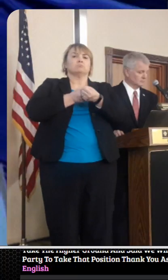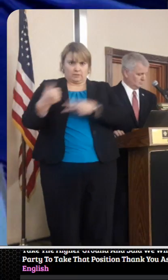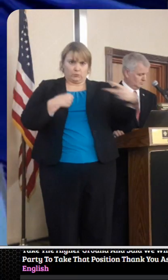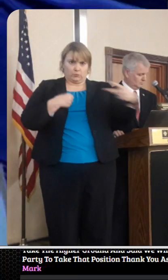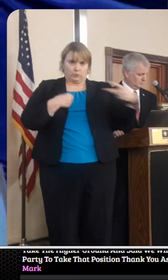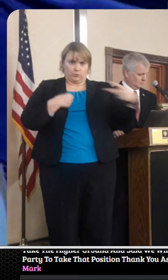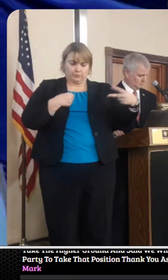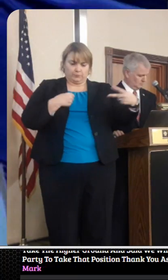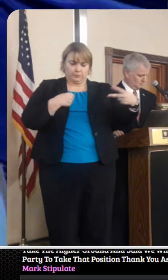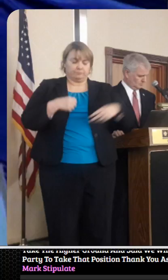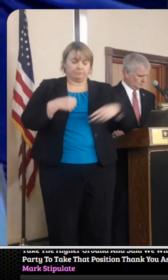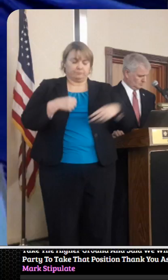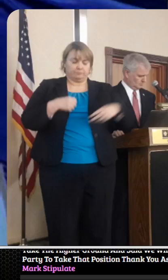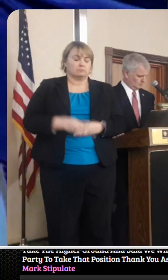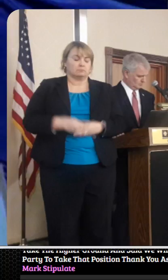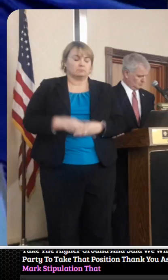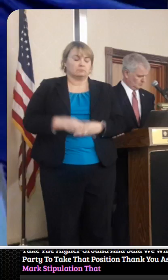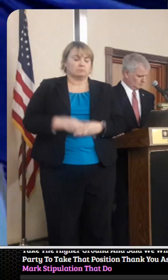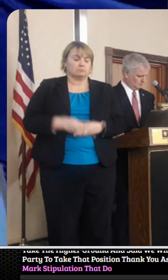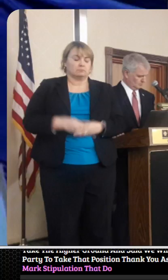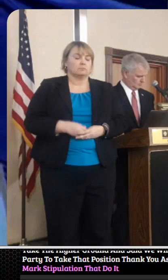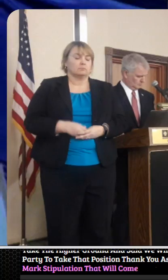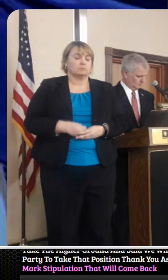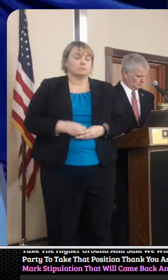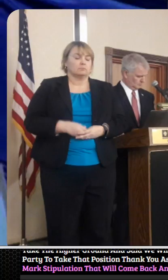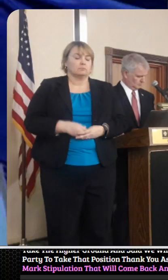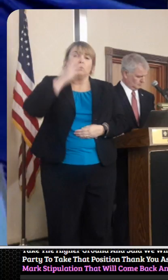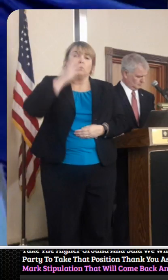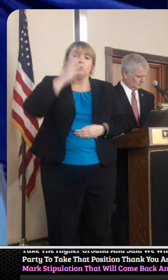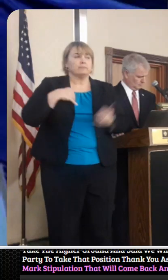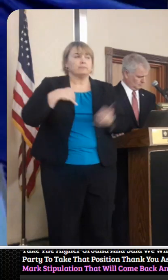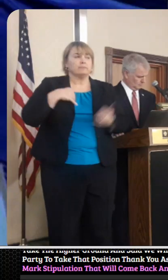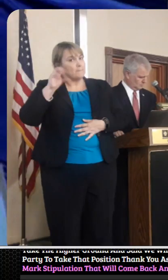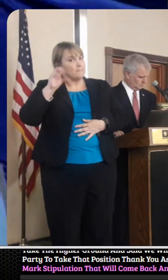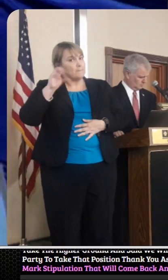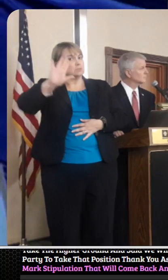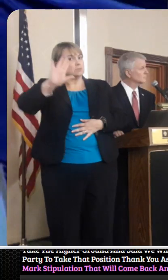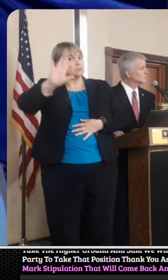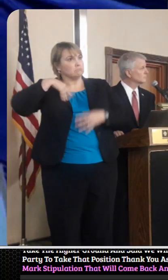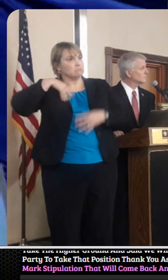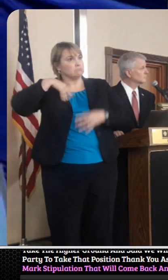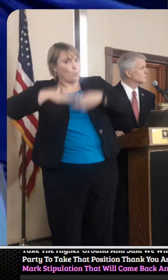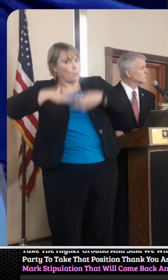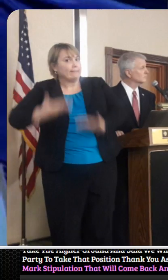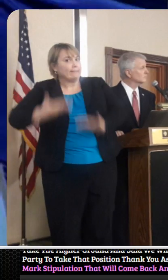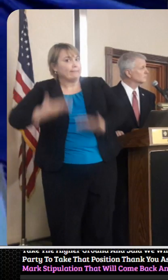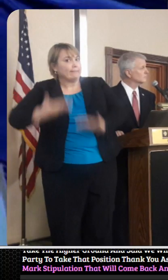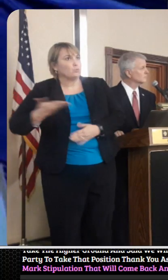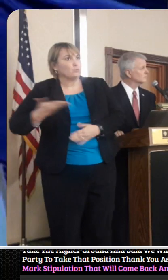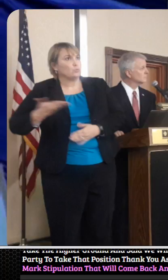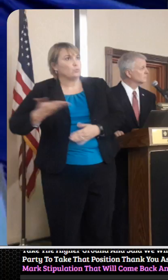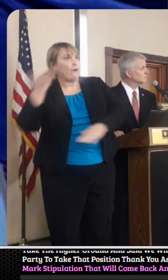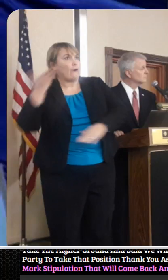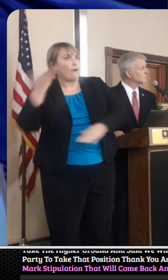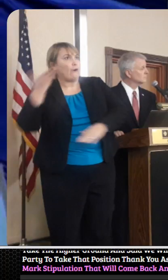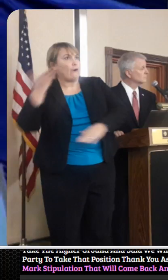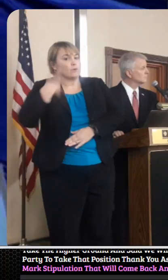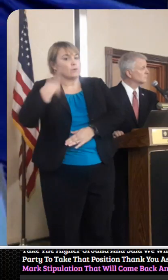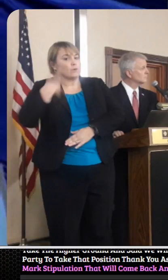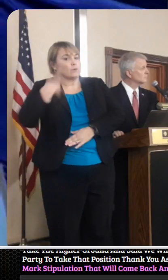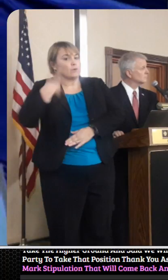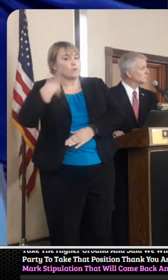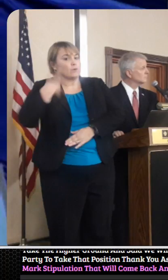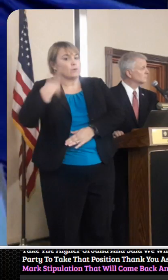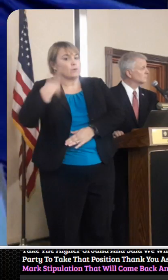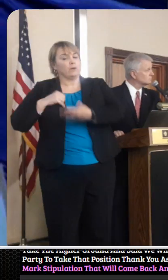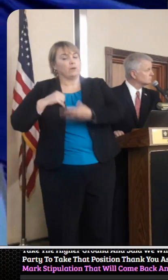Mark's stipulation that we'll come back and revisit it again in rules. But in the meantime, in order to facilitate